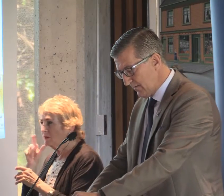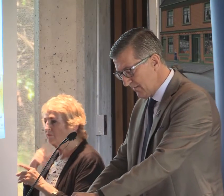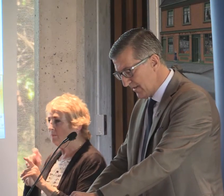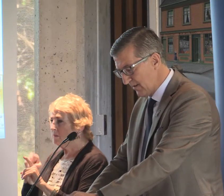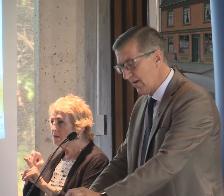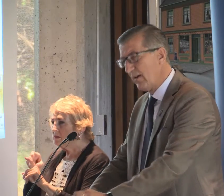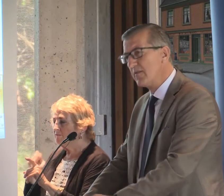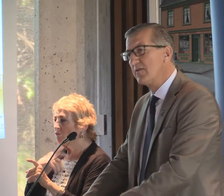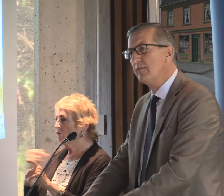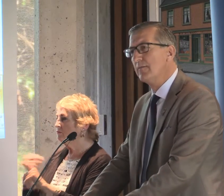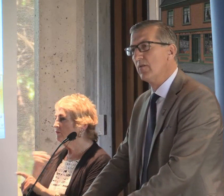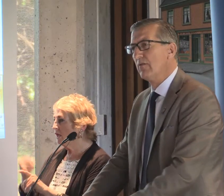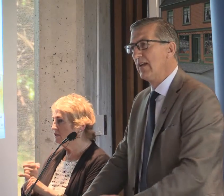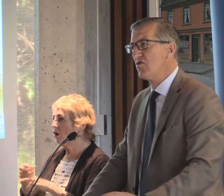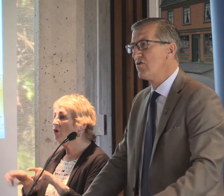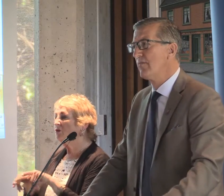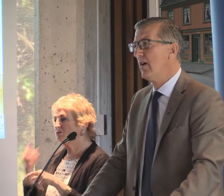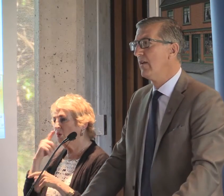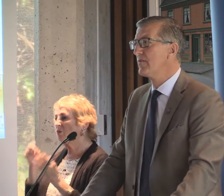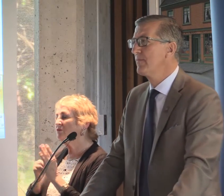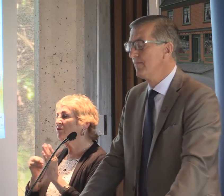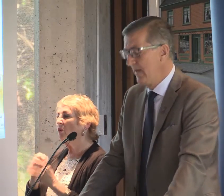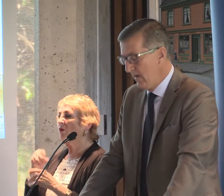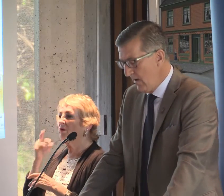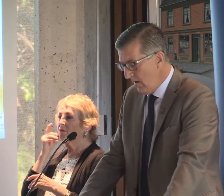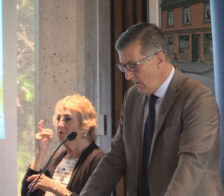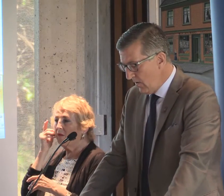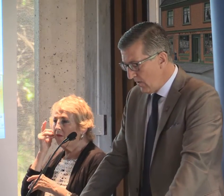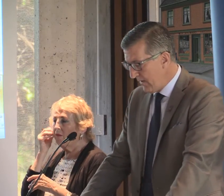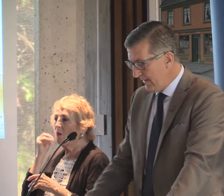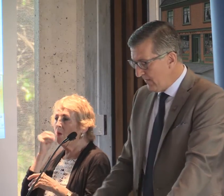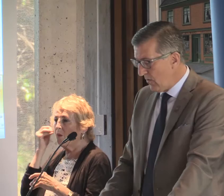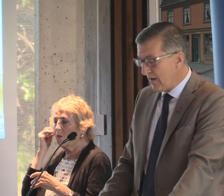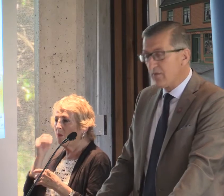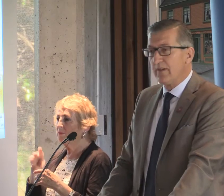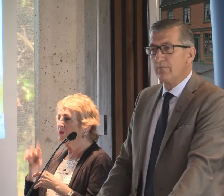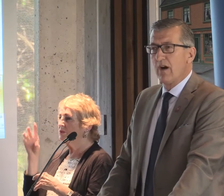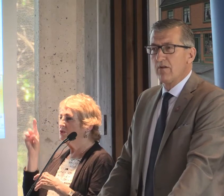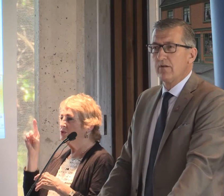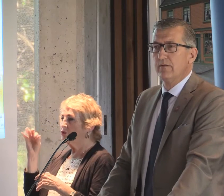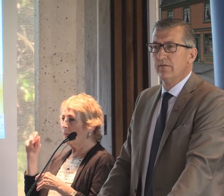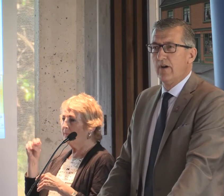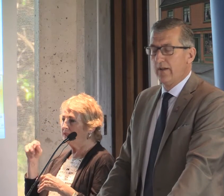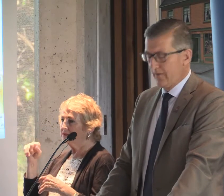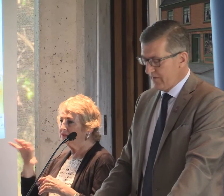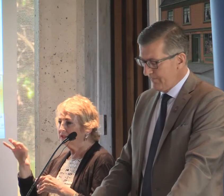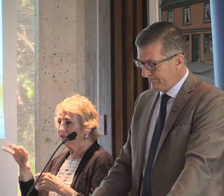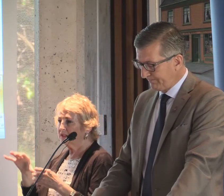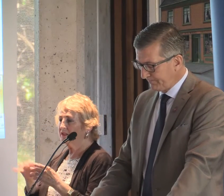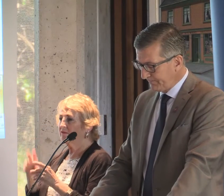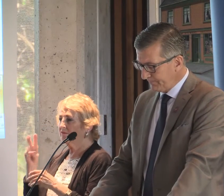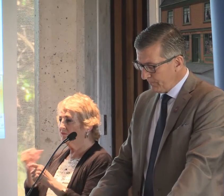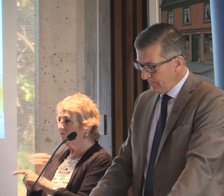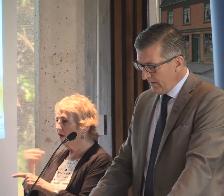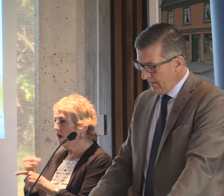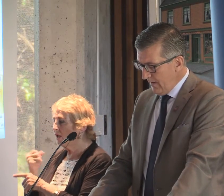with domestic violence, relationship violence, or intimate partner violence.